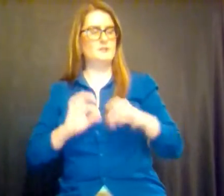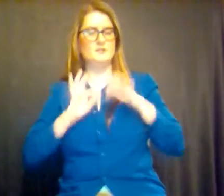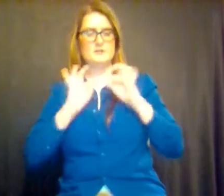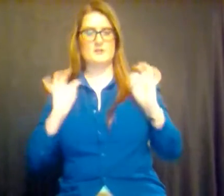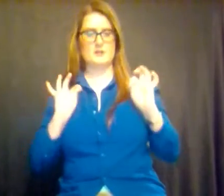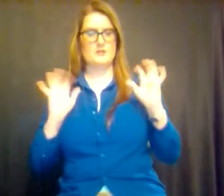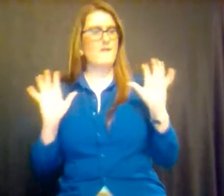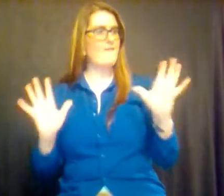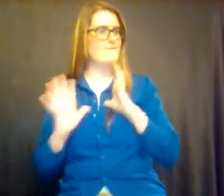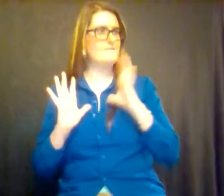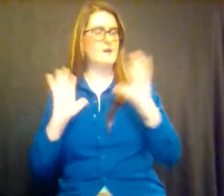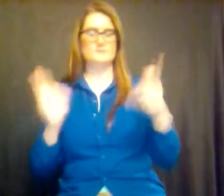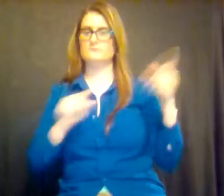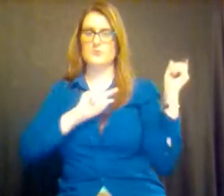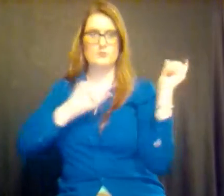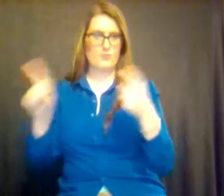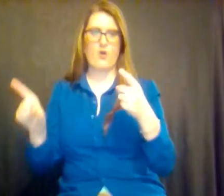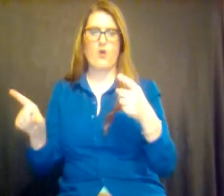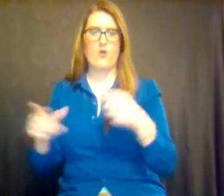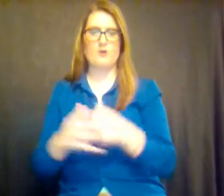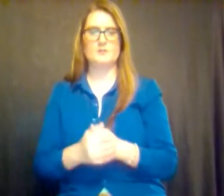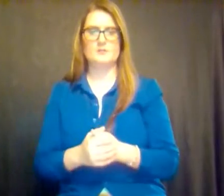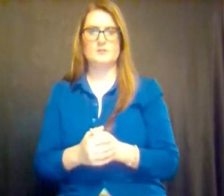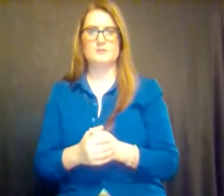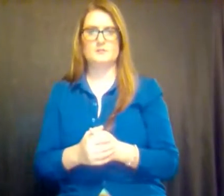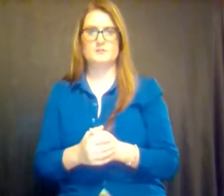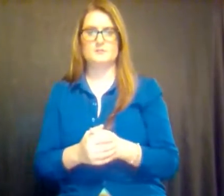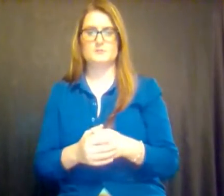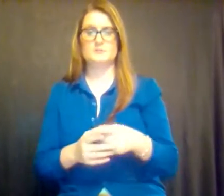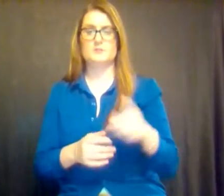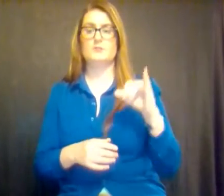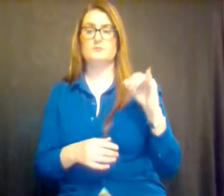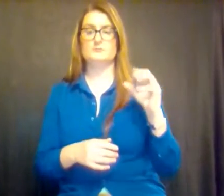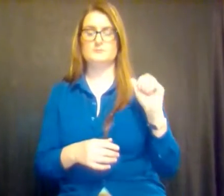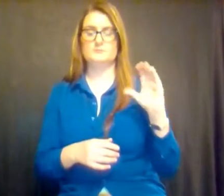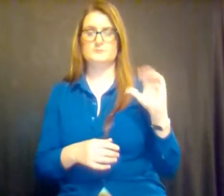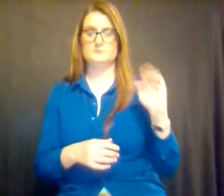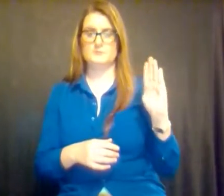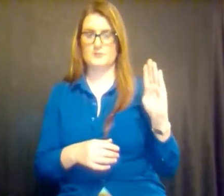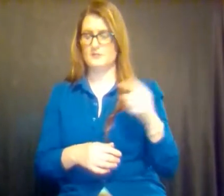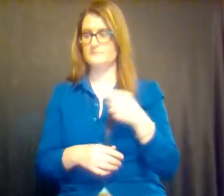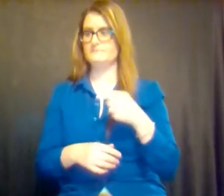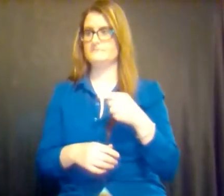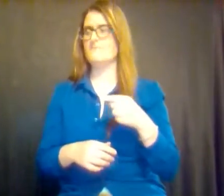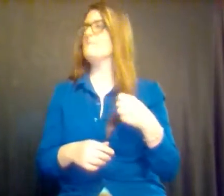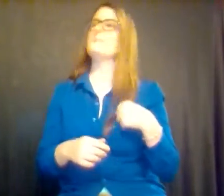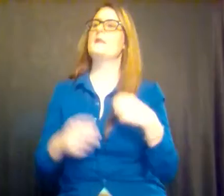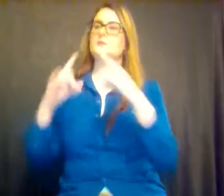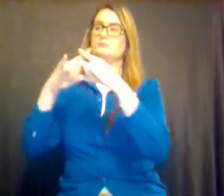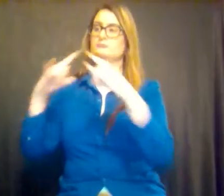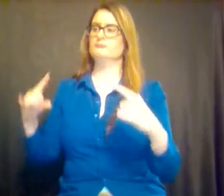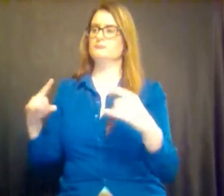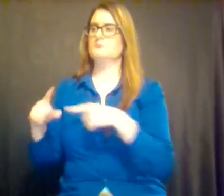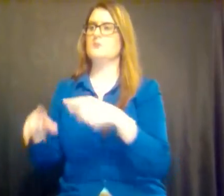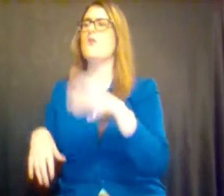said. "Now off you go." So Jacob went straight to his father's tent, pushed back the curtain, and stepped inside.